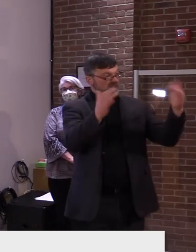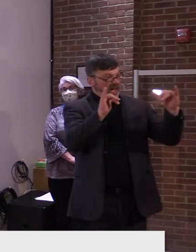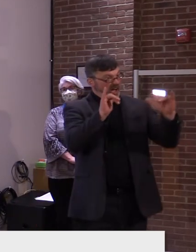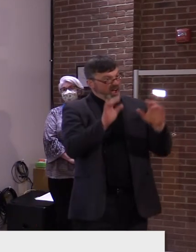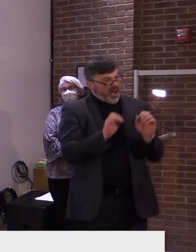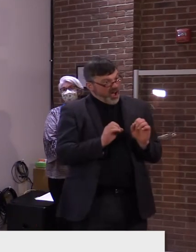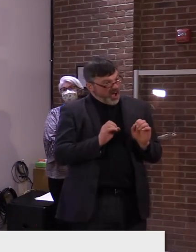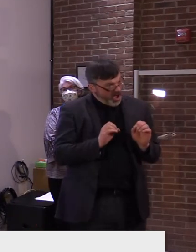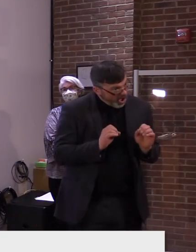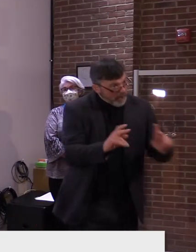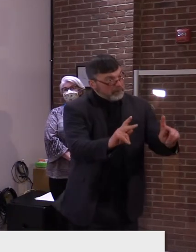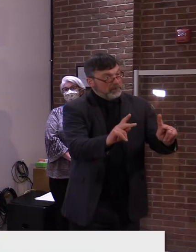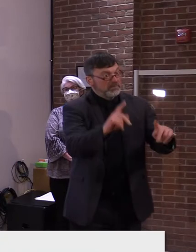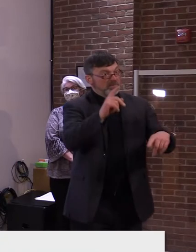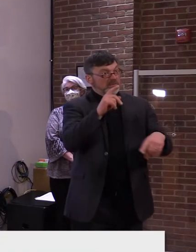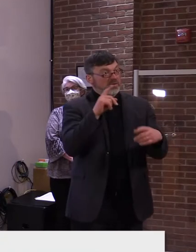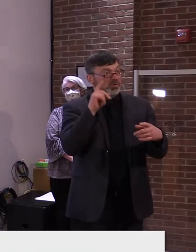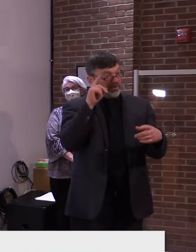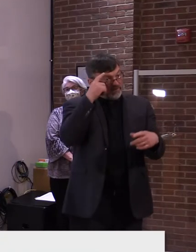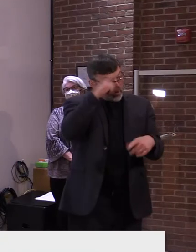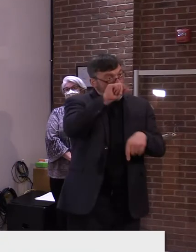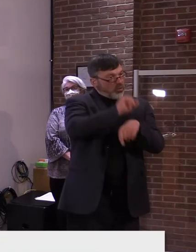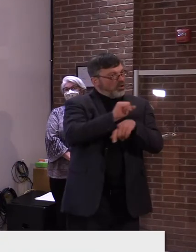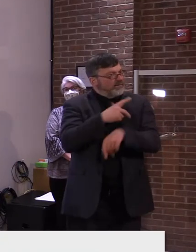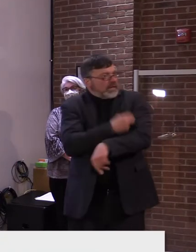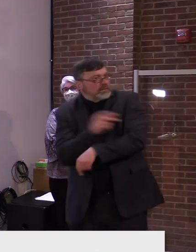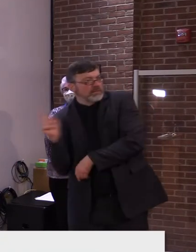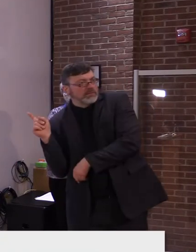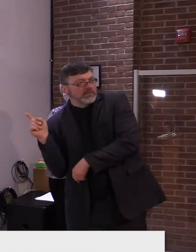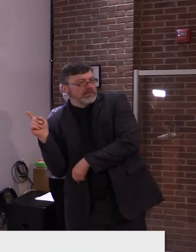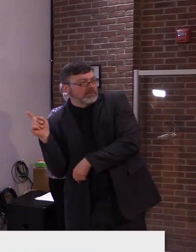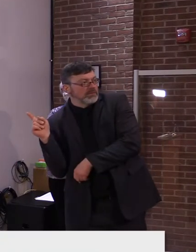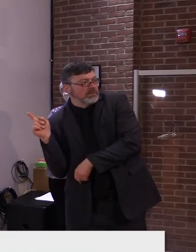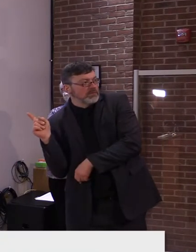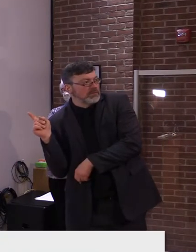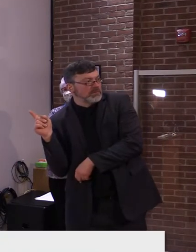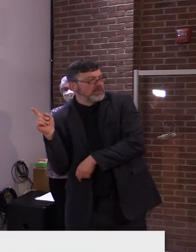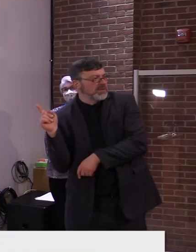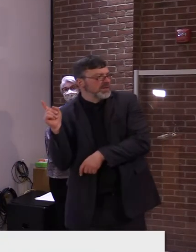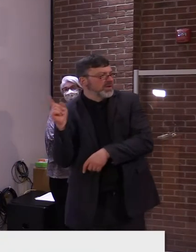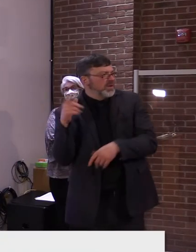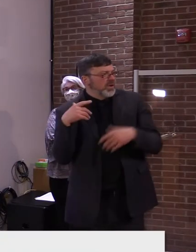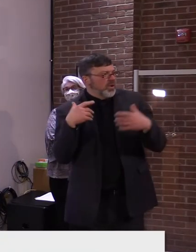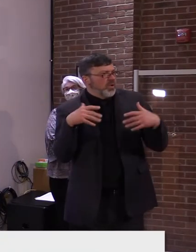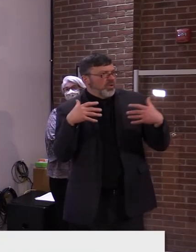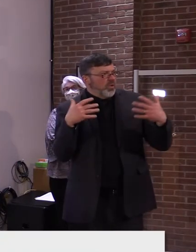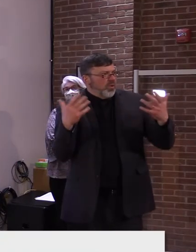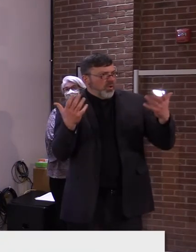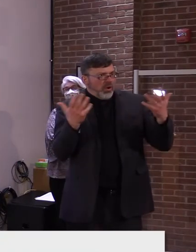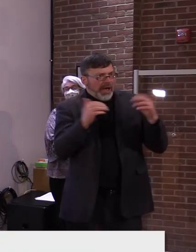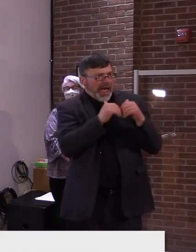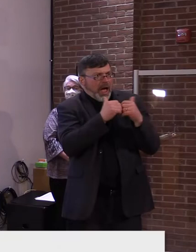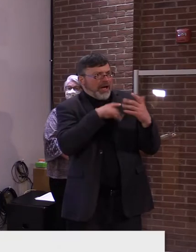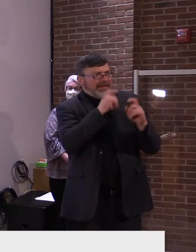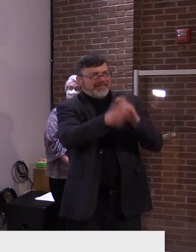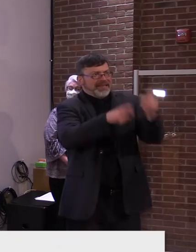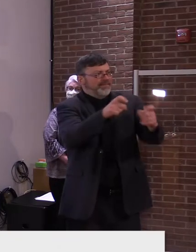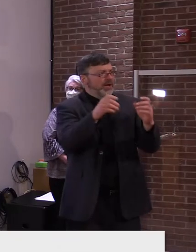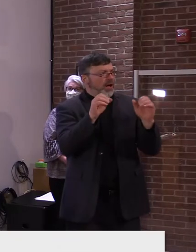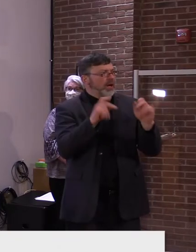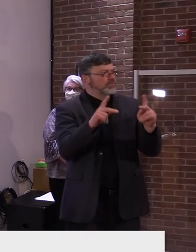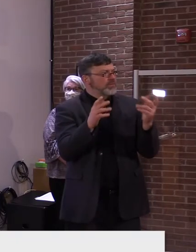way just opens up all kinds of opportunity for us, more mobility, more of a sense of normalcy,